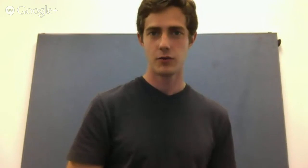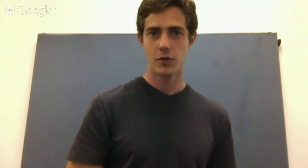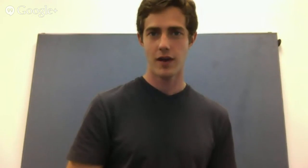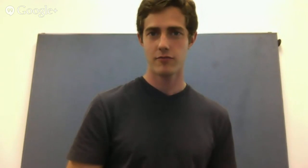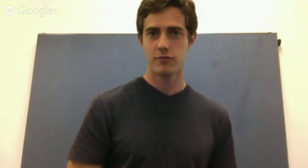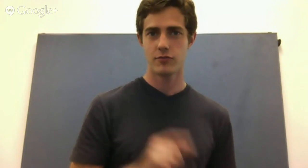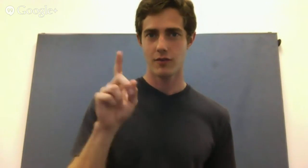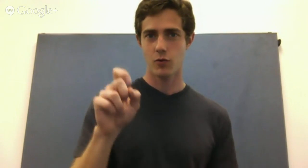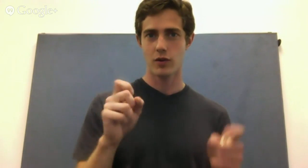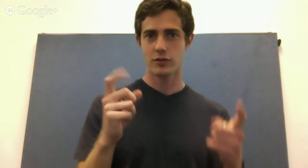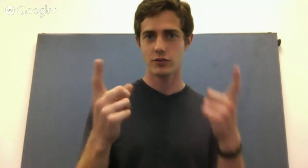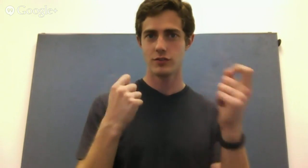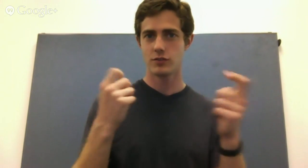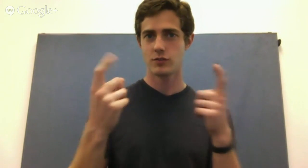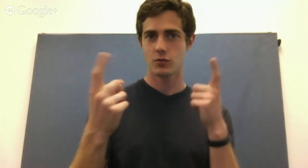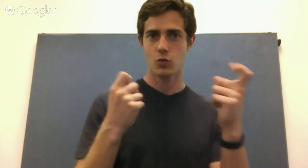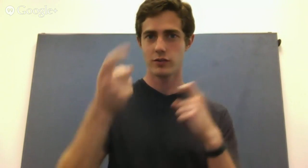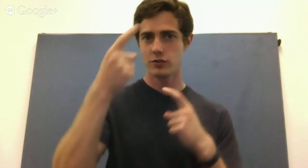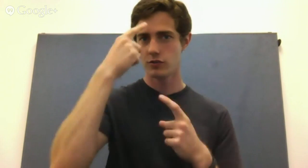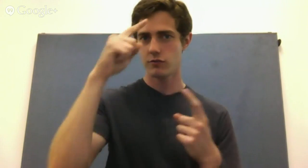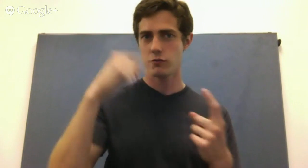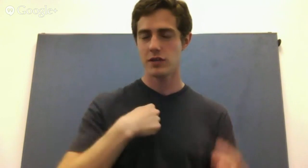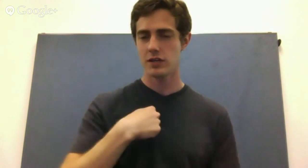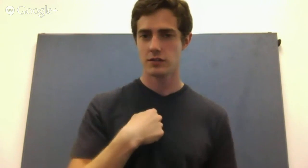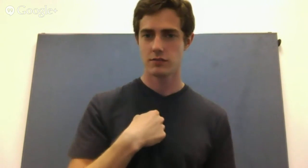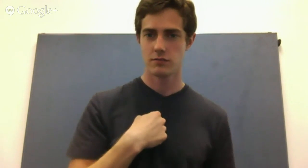Do you have questions? Questions for me?